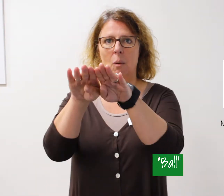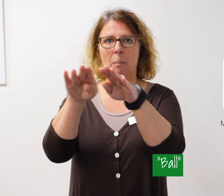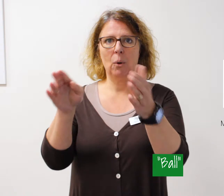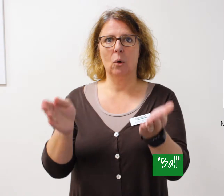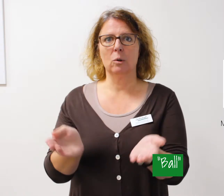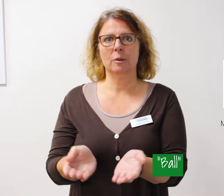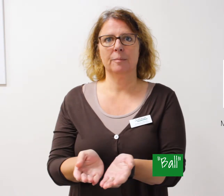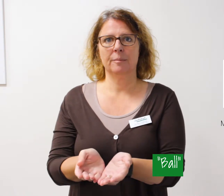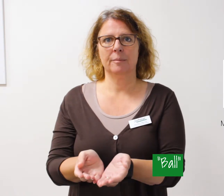Ball.